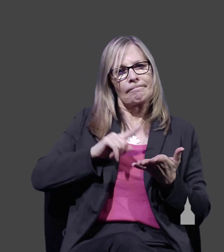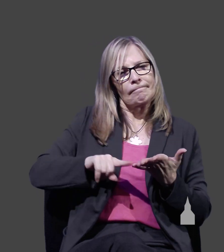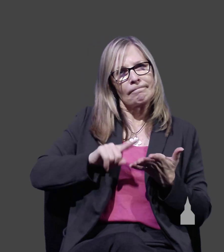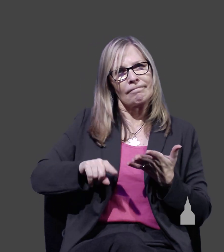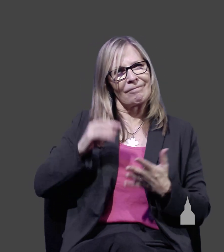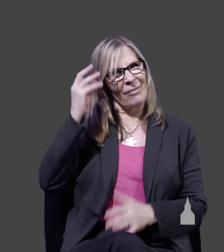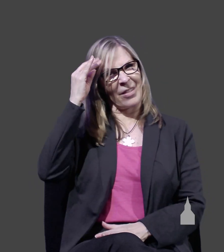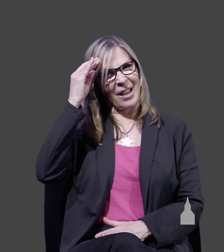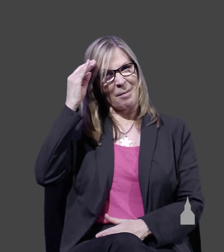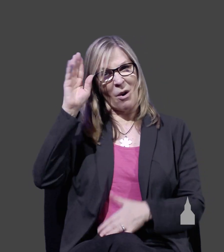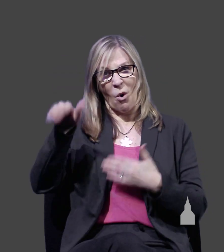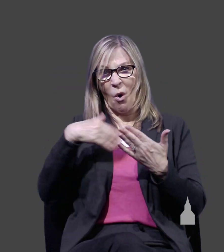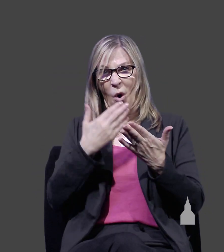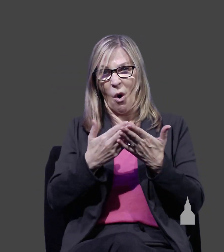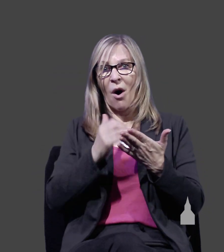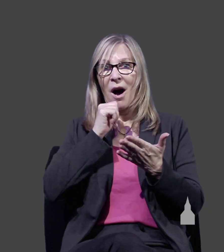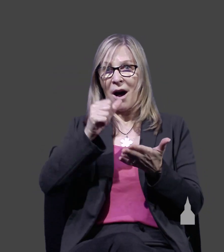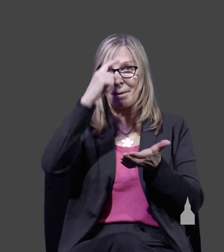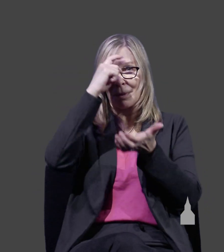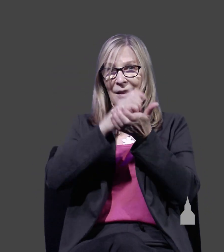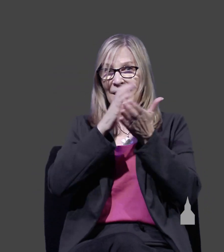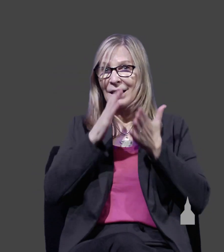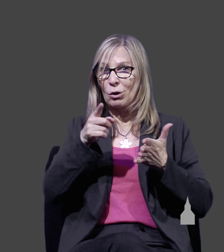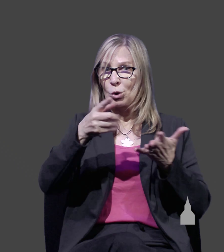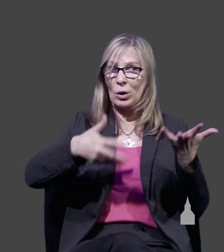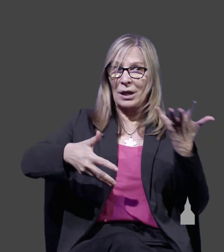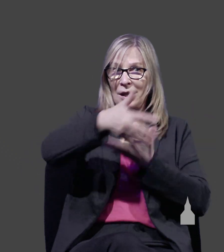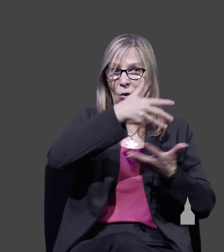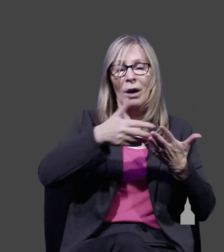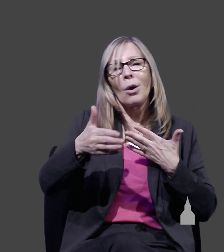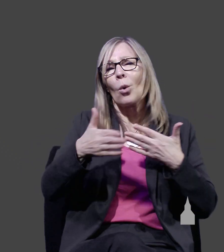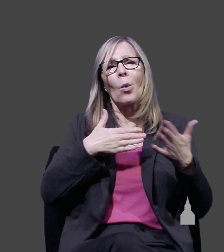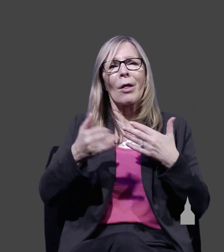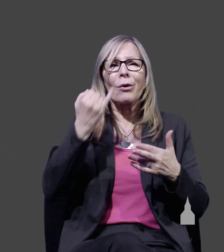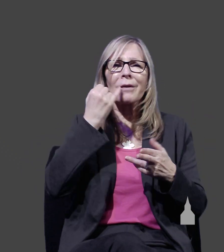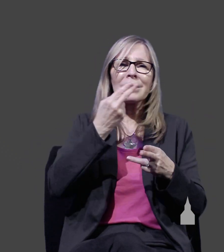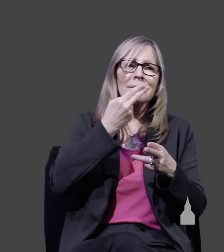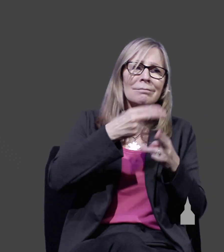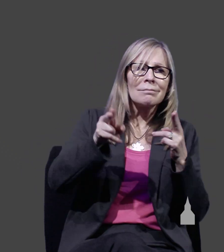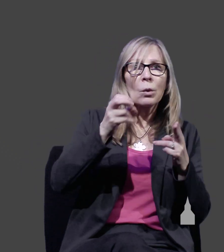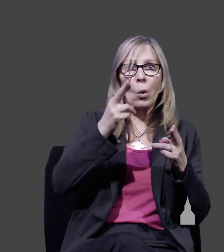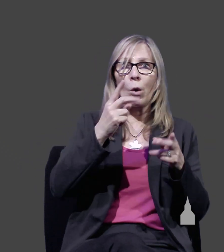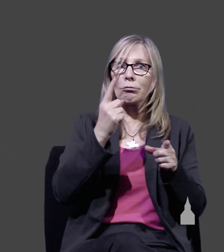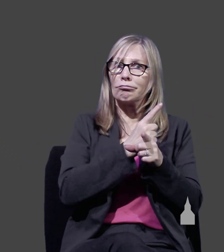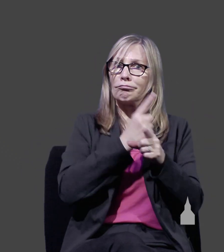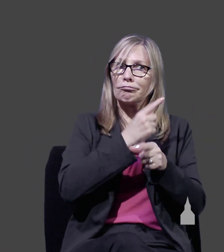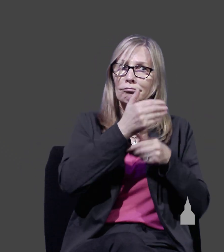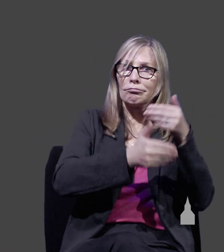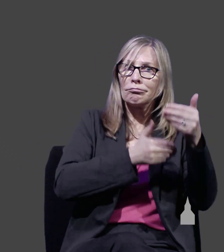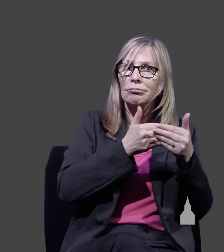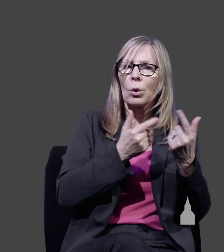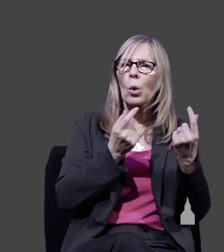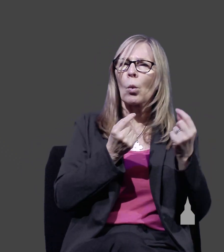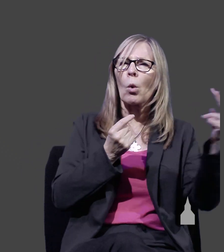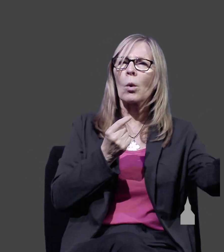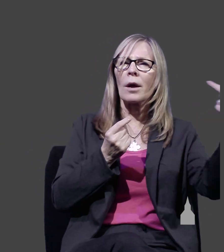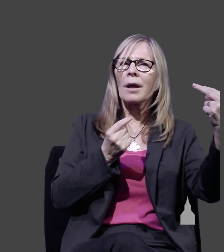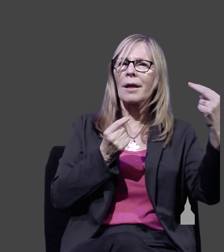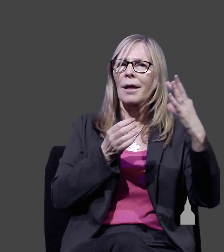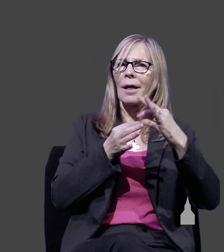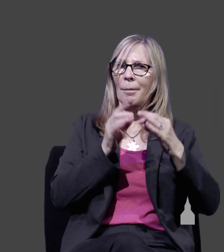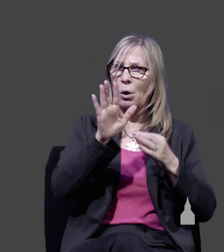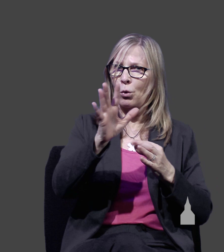You just think about all the unbelievers that you interact with, be it for a few moments or regularly, and what would they say about the words that come out of your